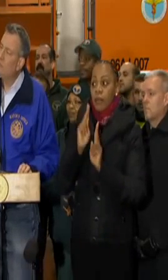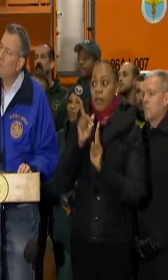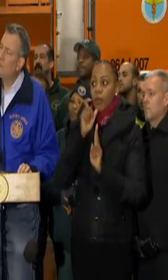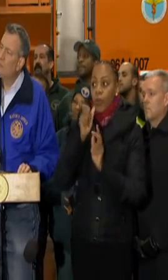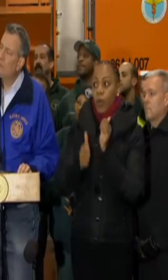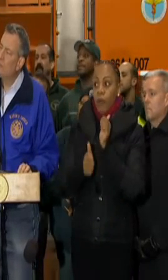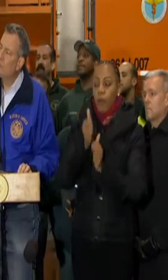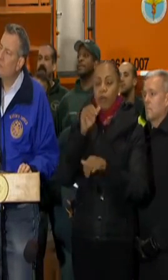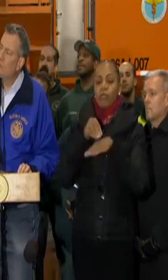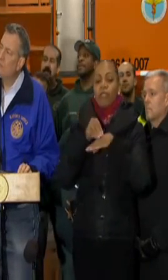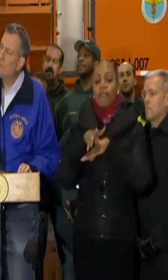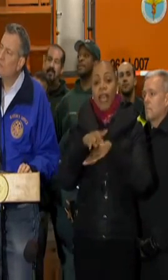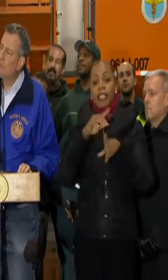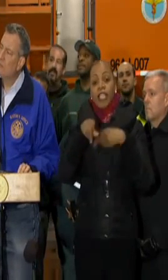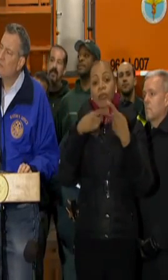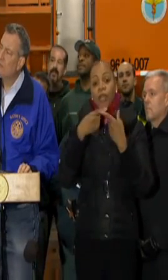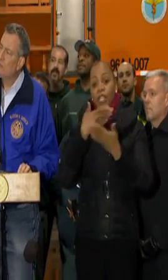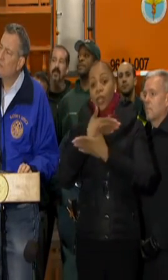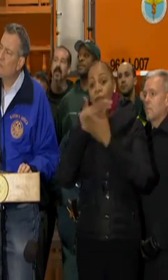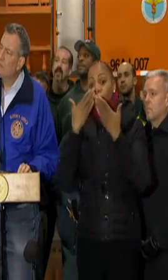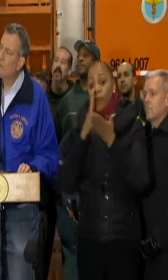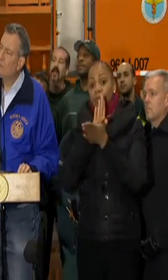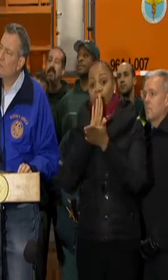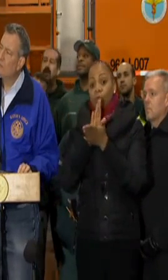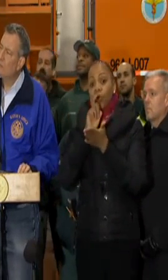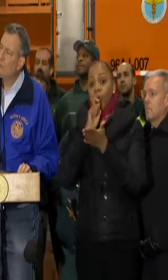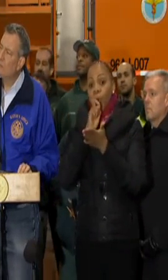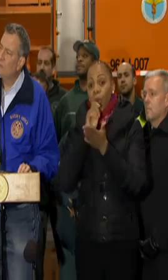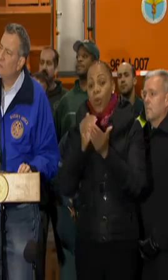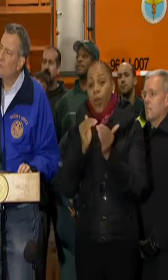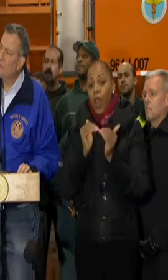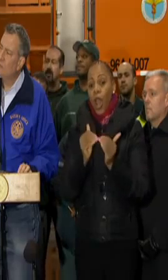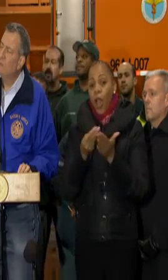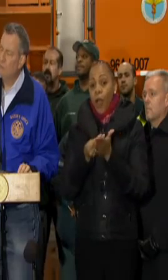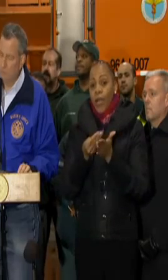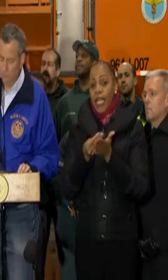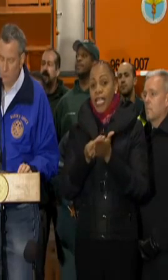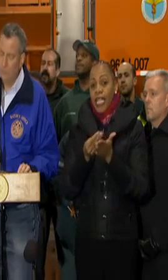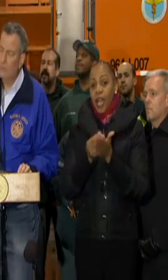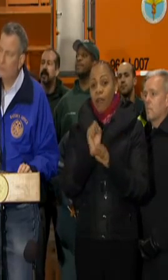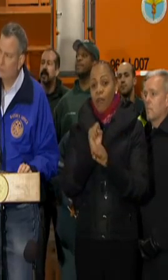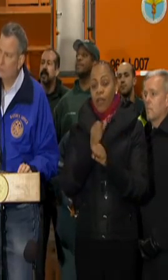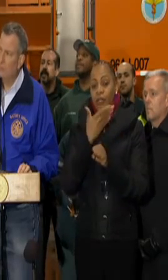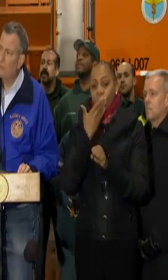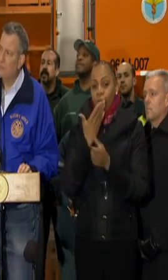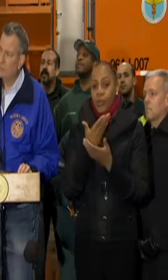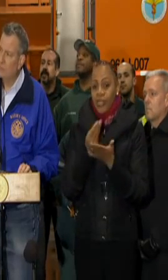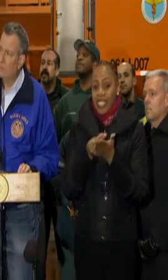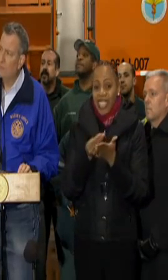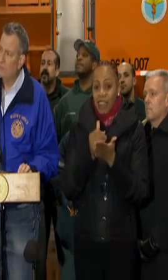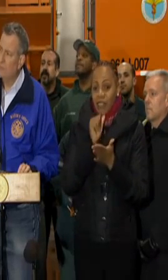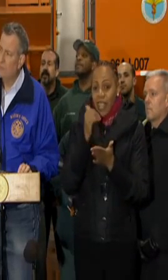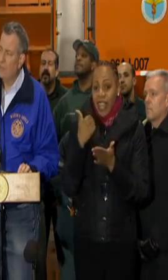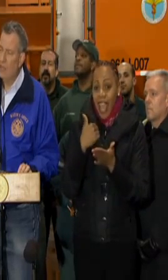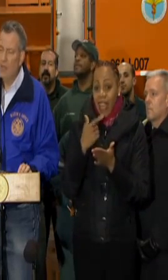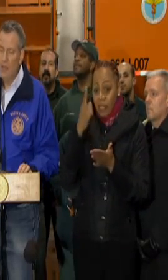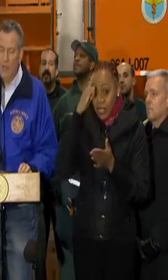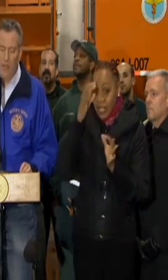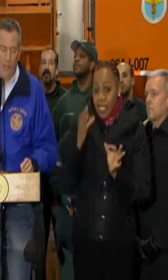most affected when there's no school are people, low-income workers who are not on salaries. So does that play a role in your decision as